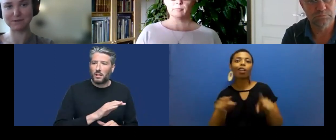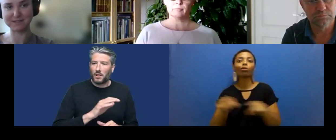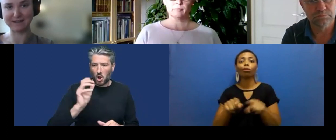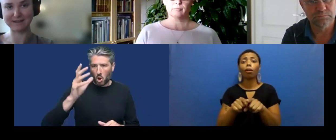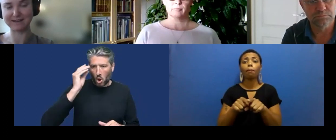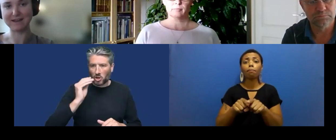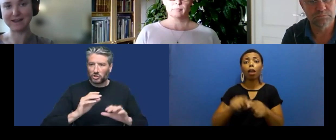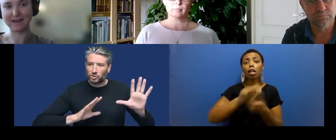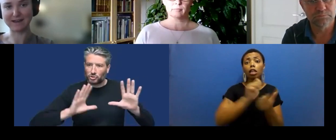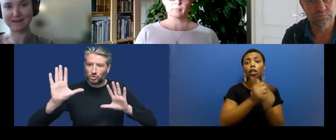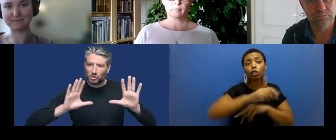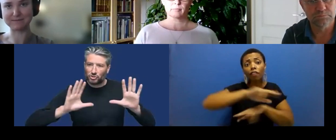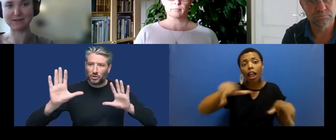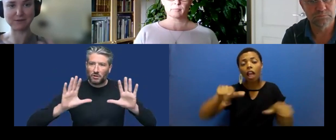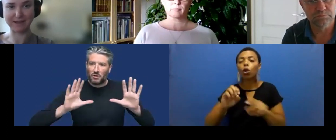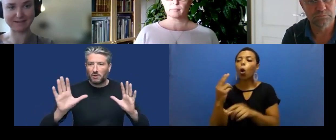or music,